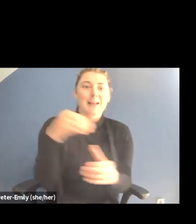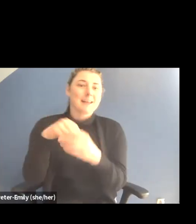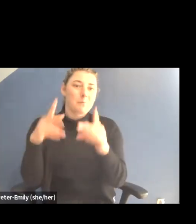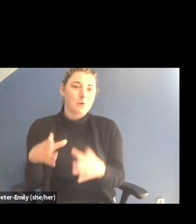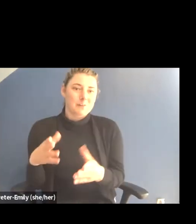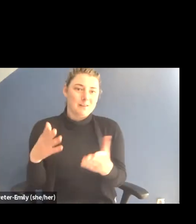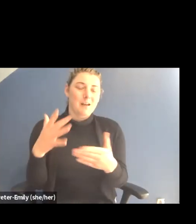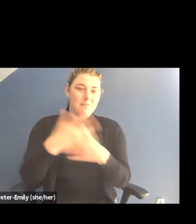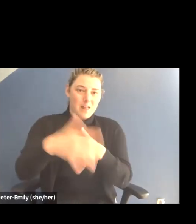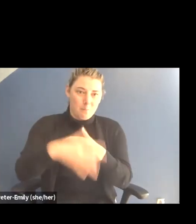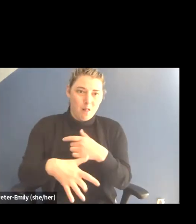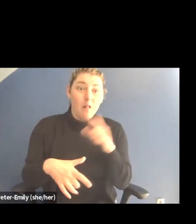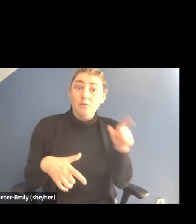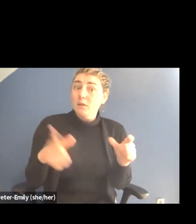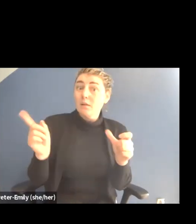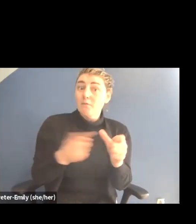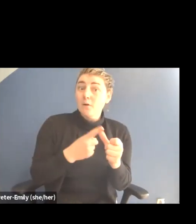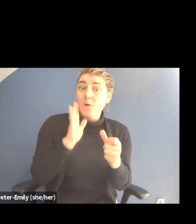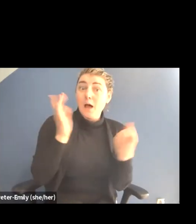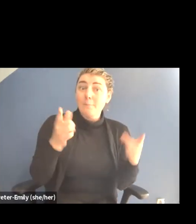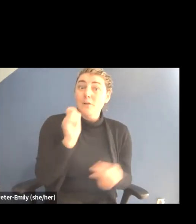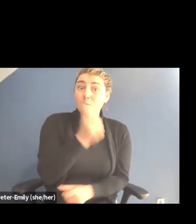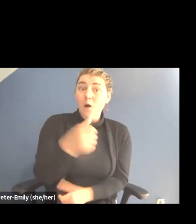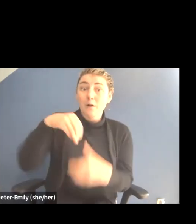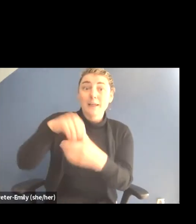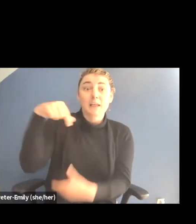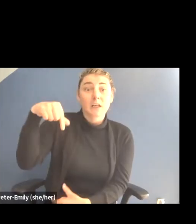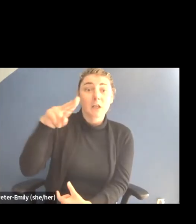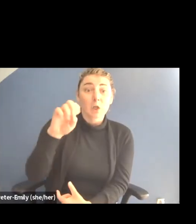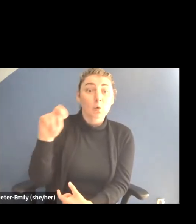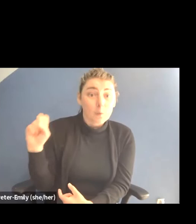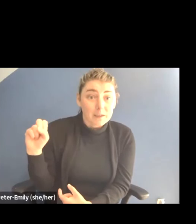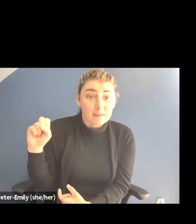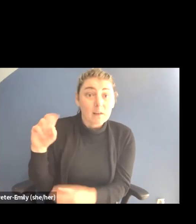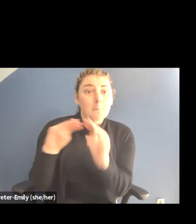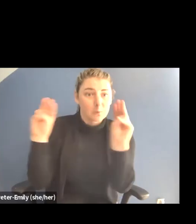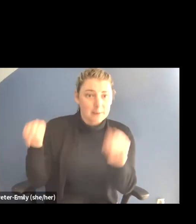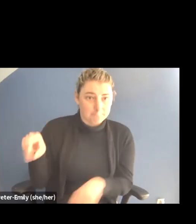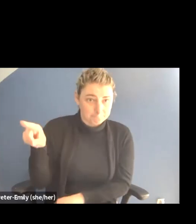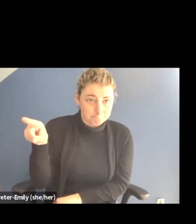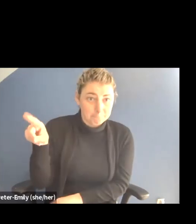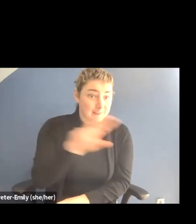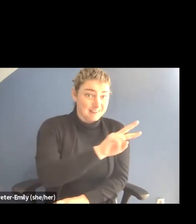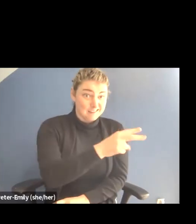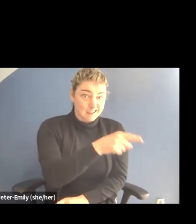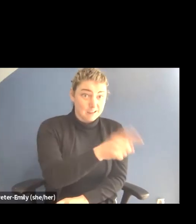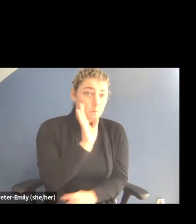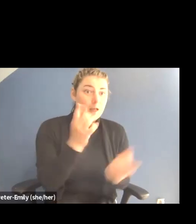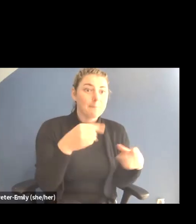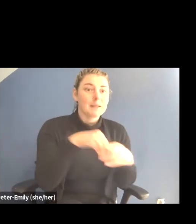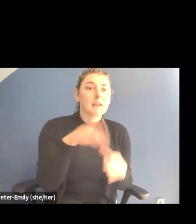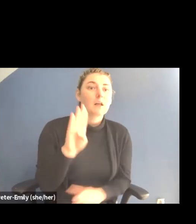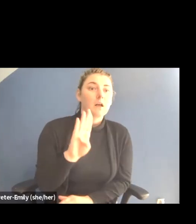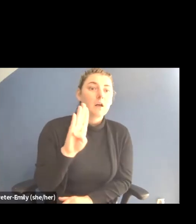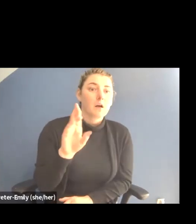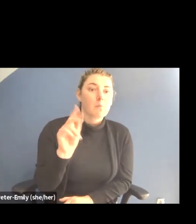offerings. The first will be tomorrow in Queens at Queens Museum, and the second will be in Brooklyn at